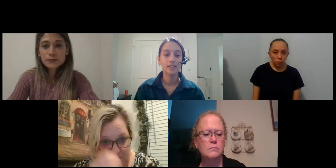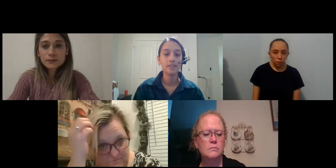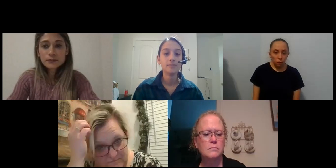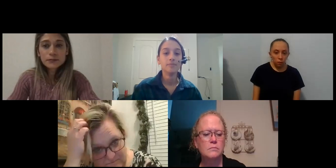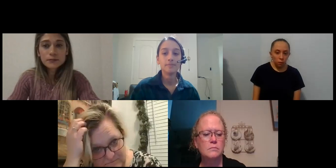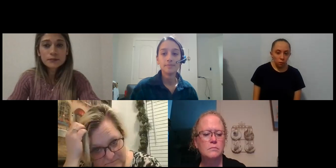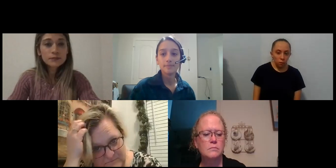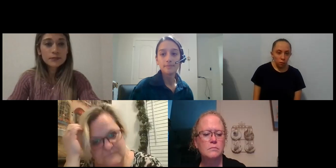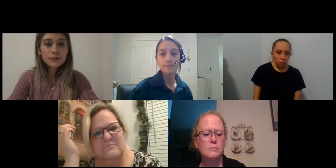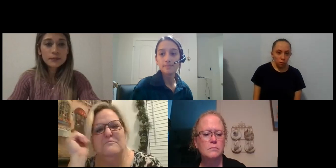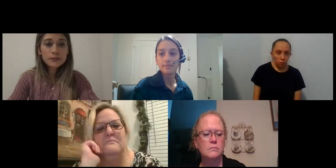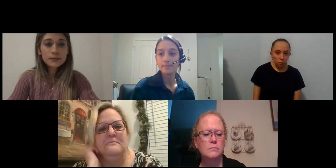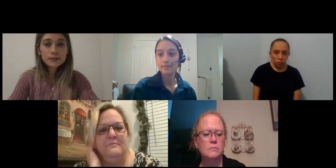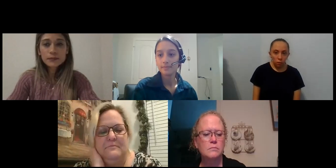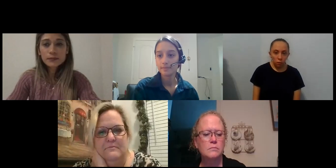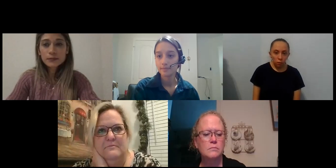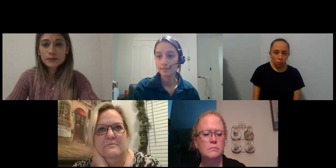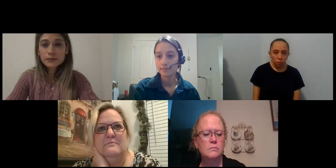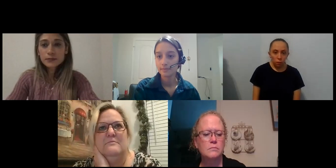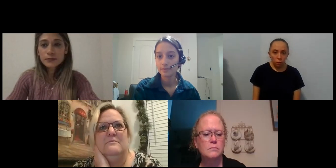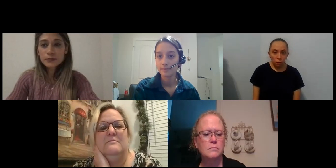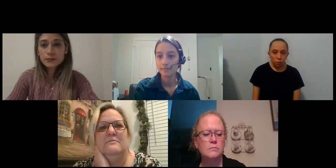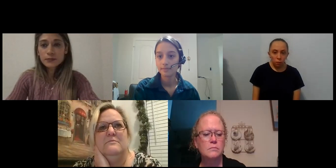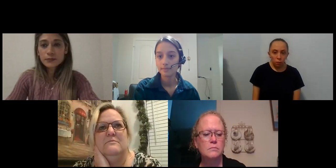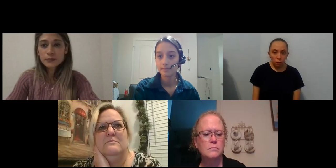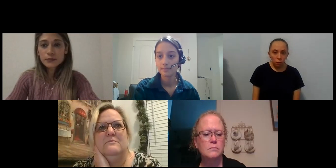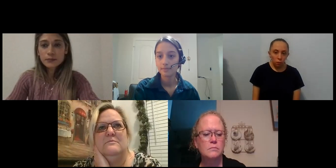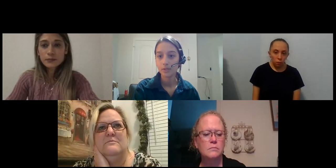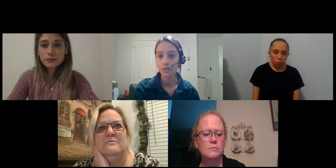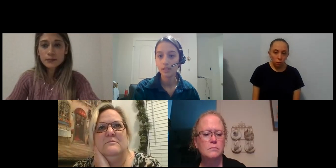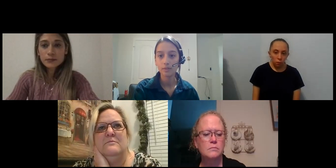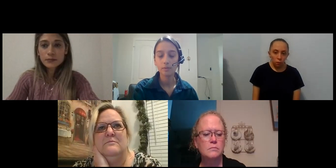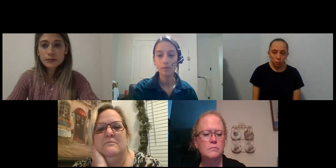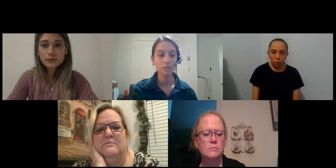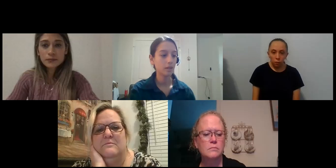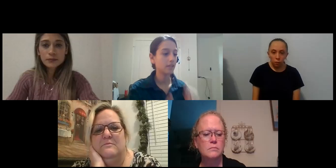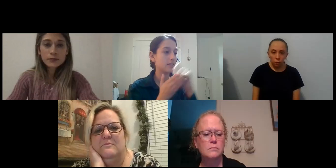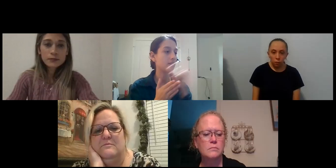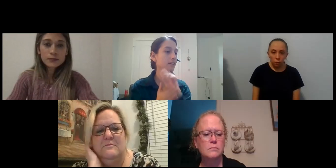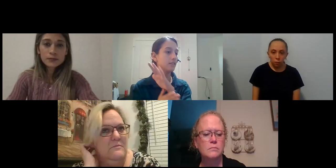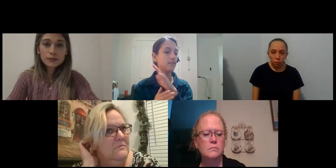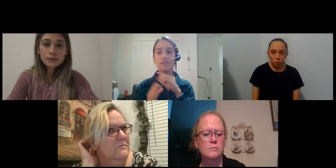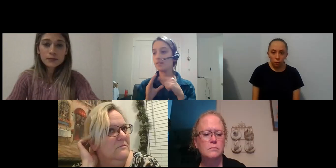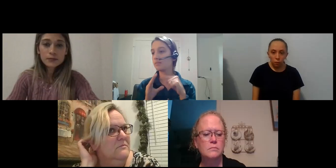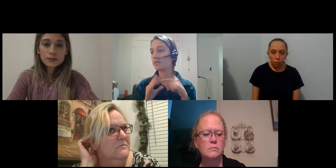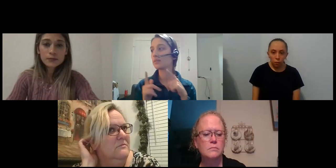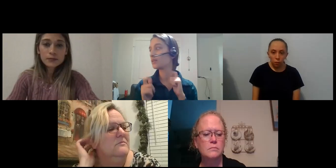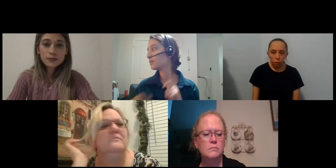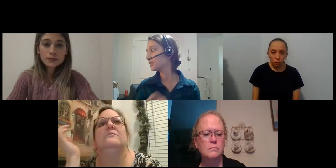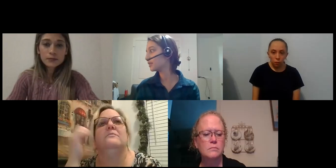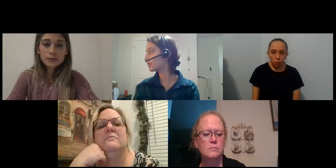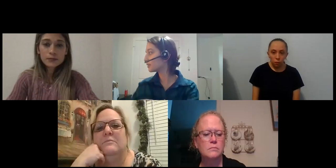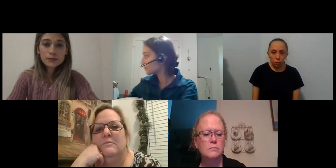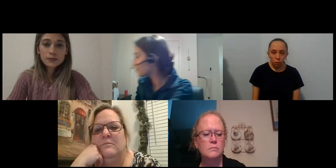Okay. So So I'm gonna write down his email